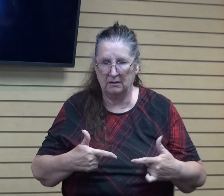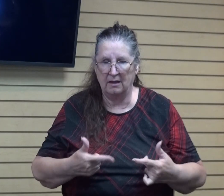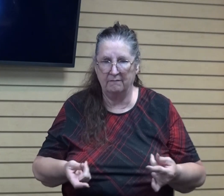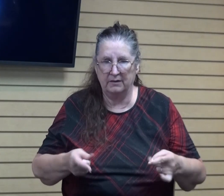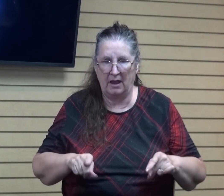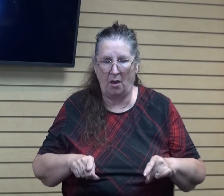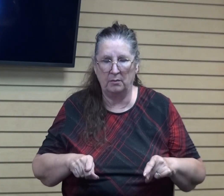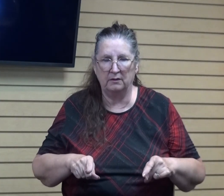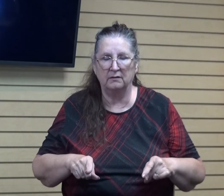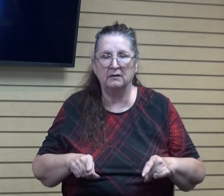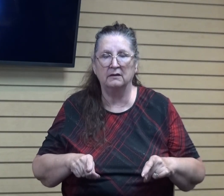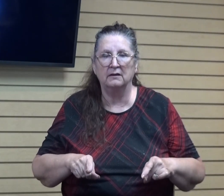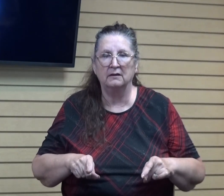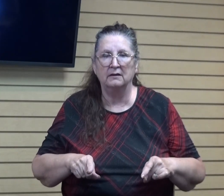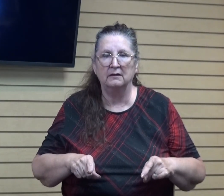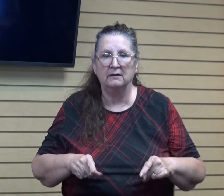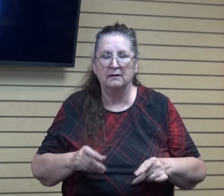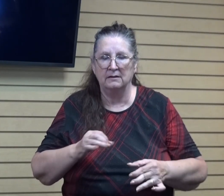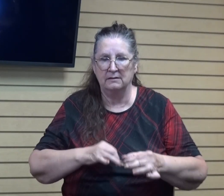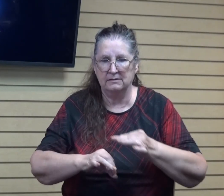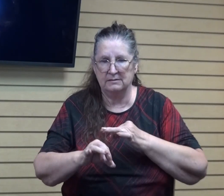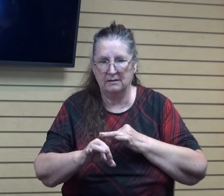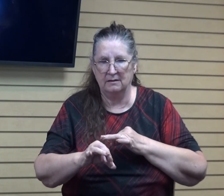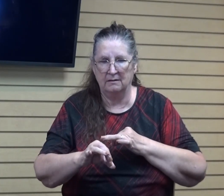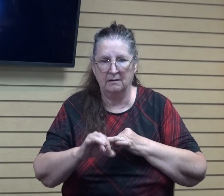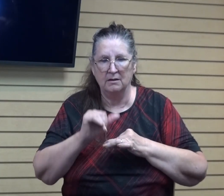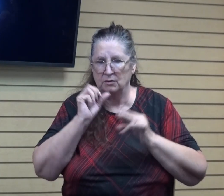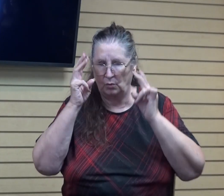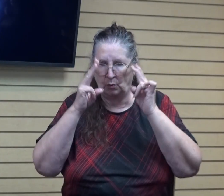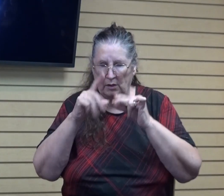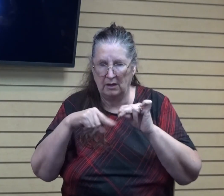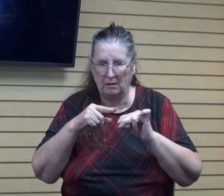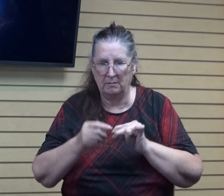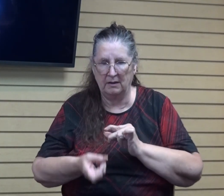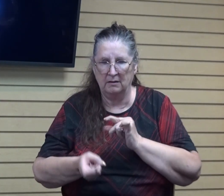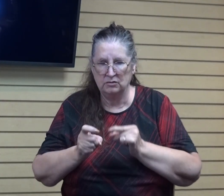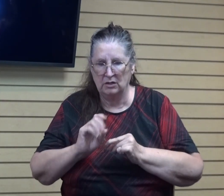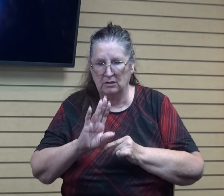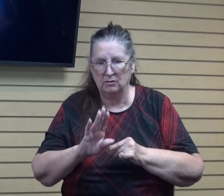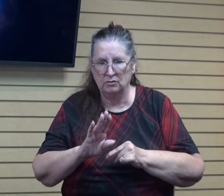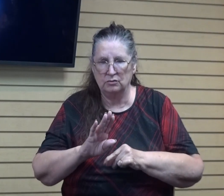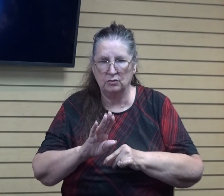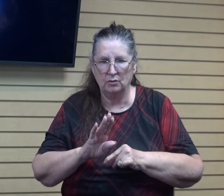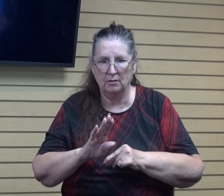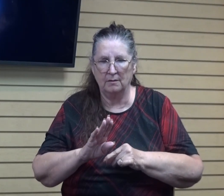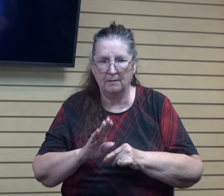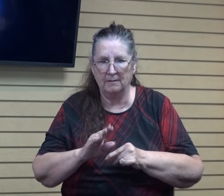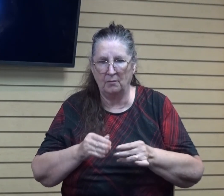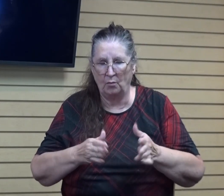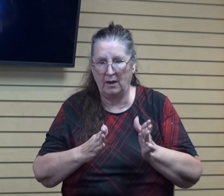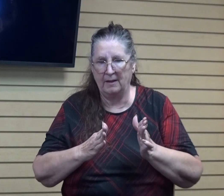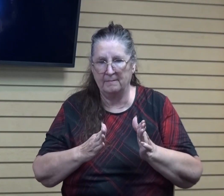circumstances. Instead, he is warning them not to worry about changing their status or to change it for the wrong